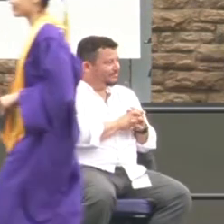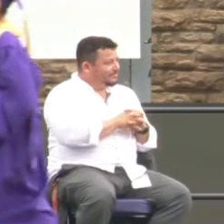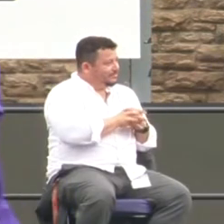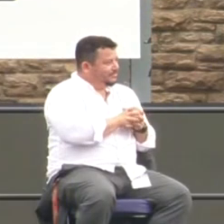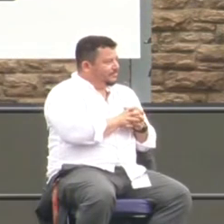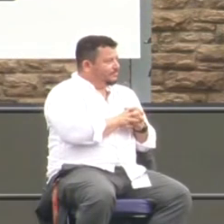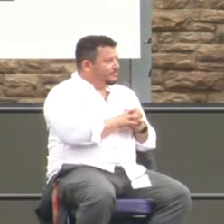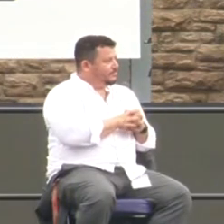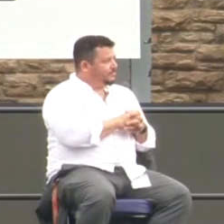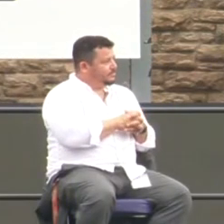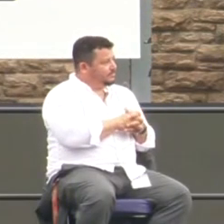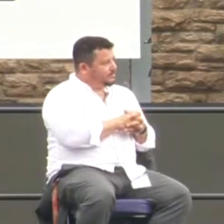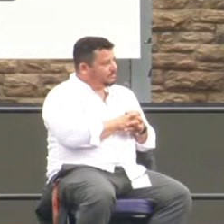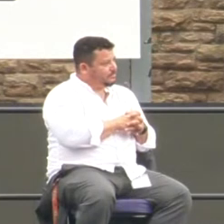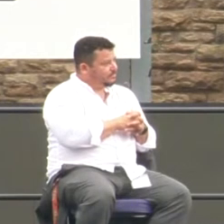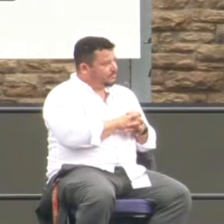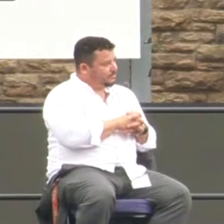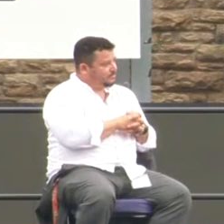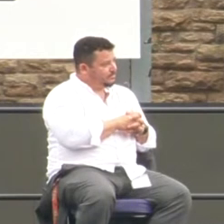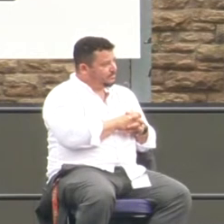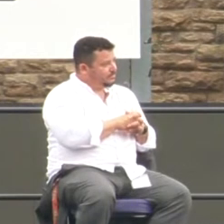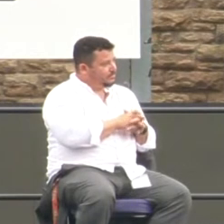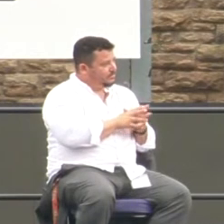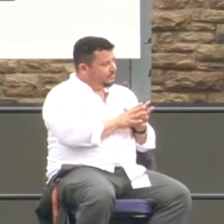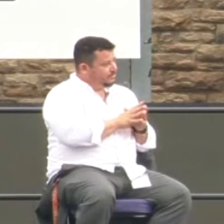Kalele Kidao.